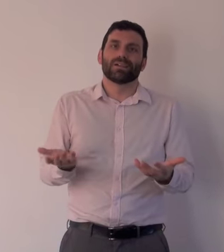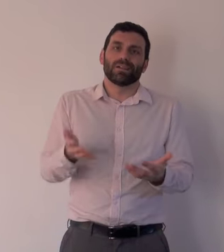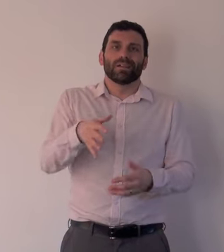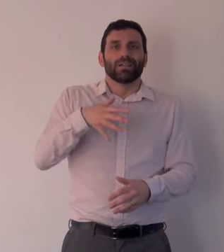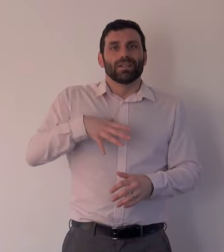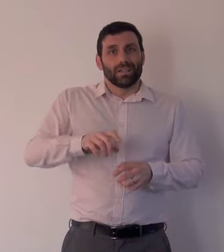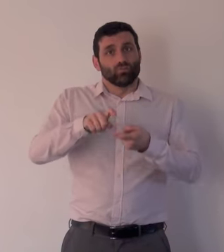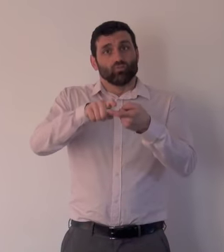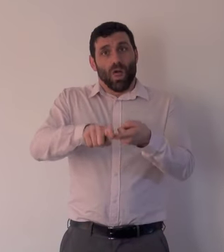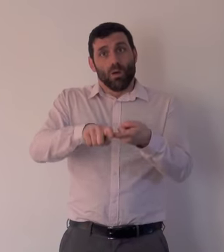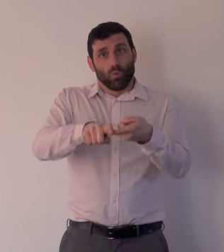You need to be reliable.